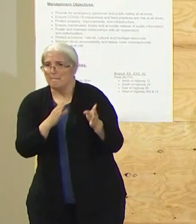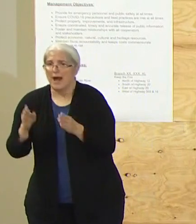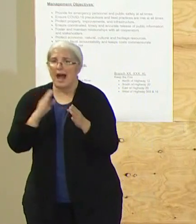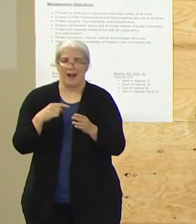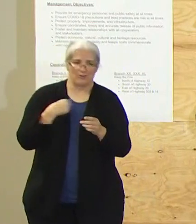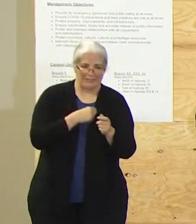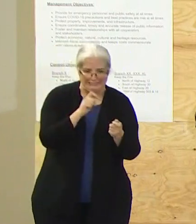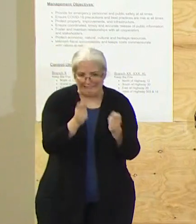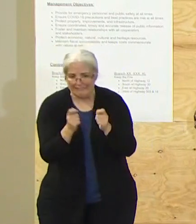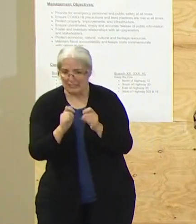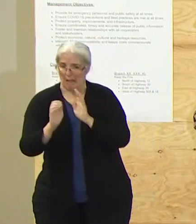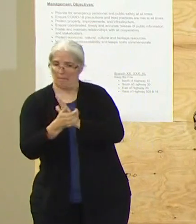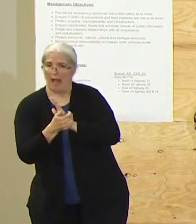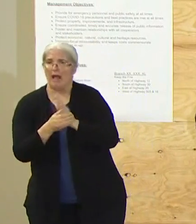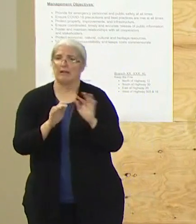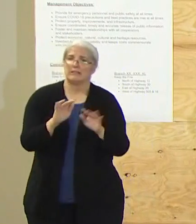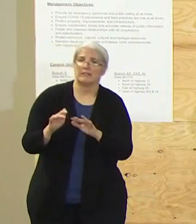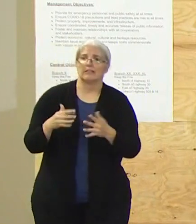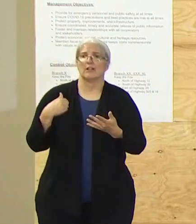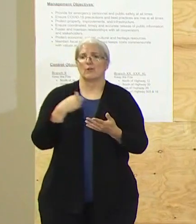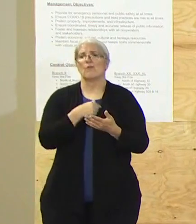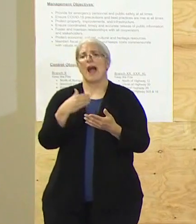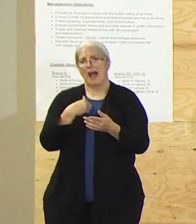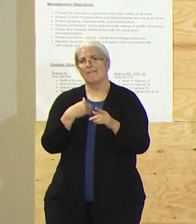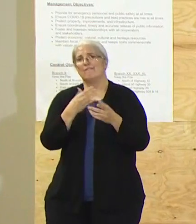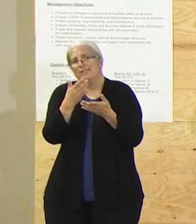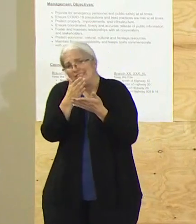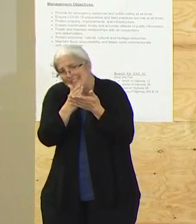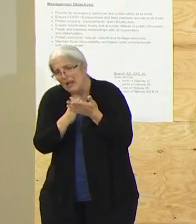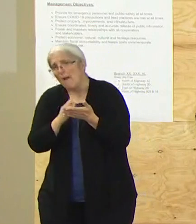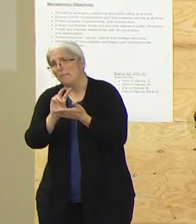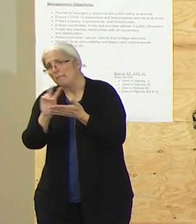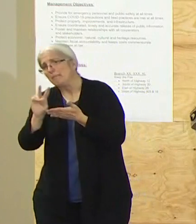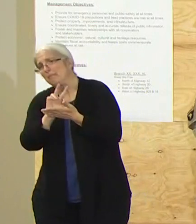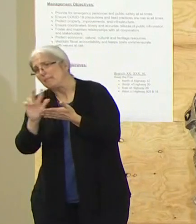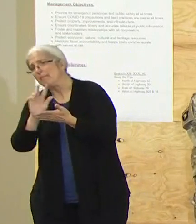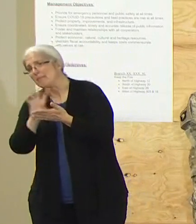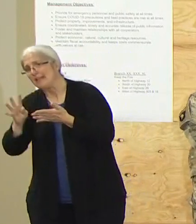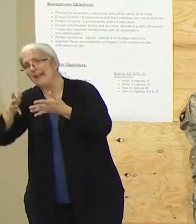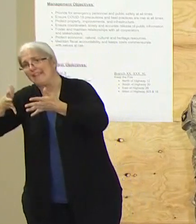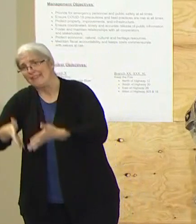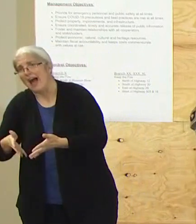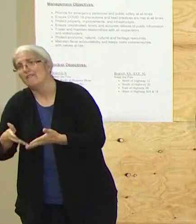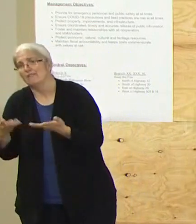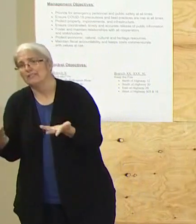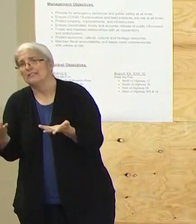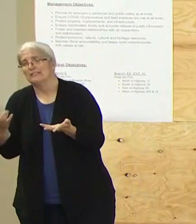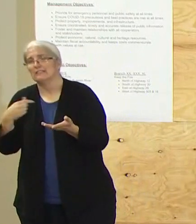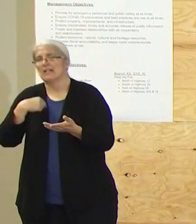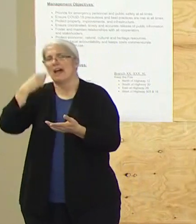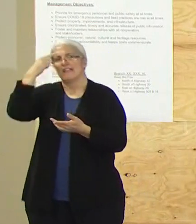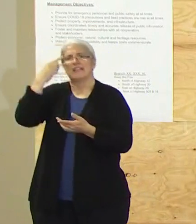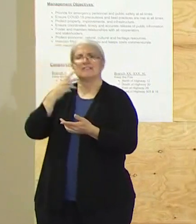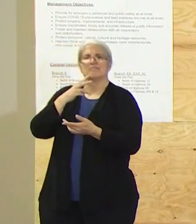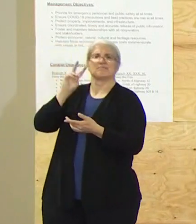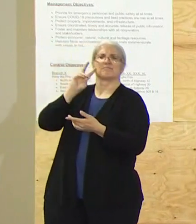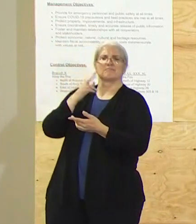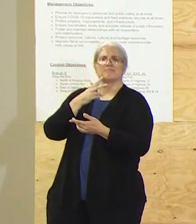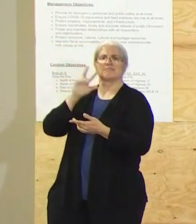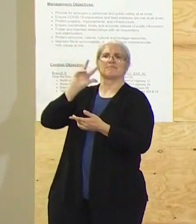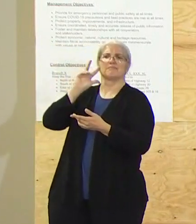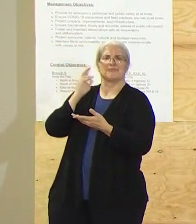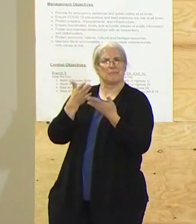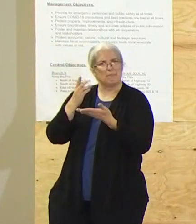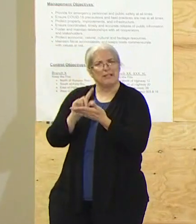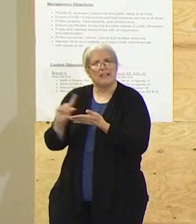a few weeks to get all of this done. And as I said, I think day before yesterday, day before that, and last week, we are